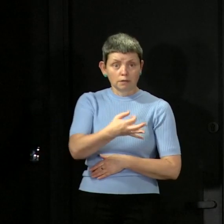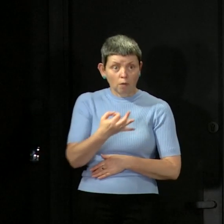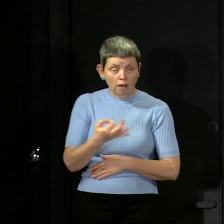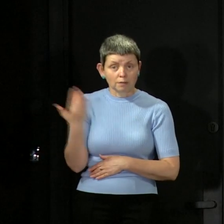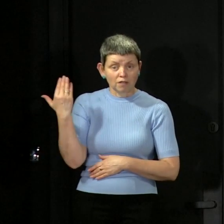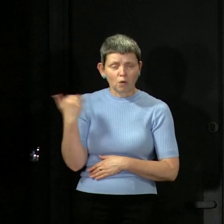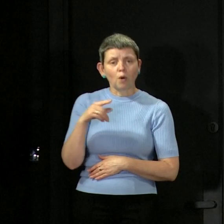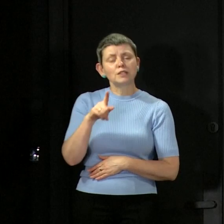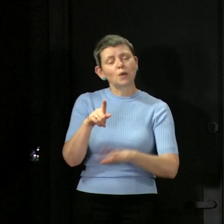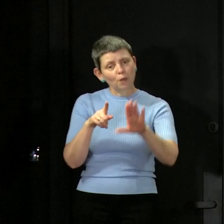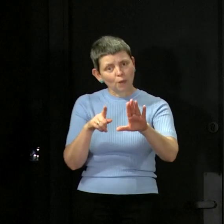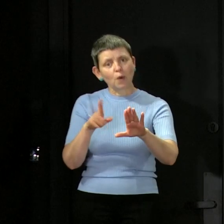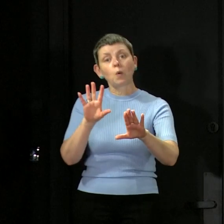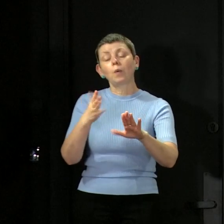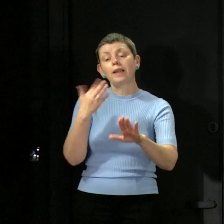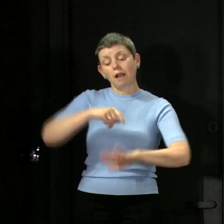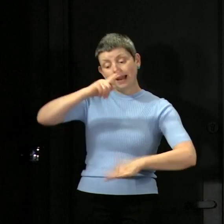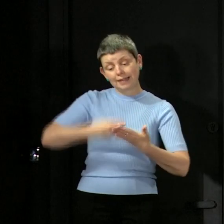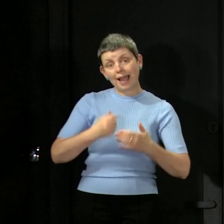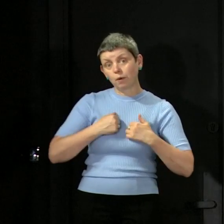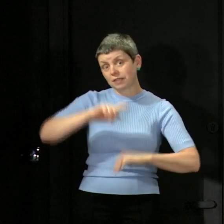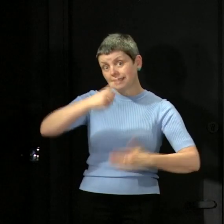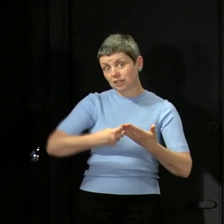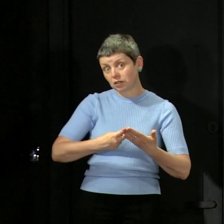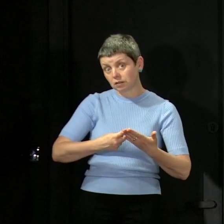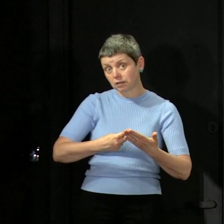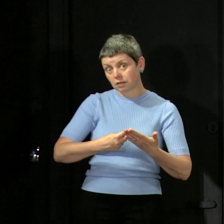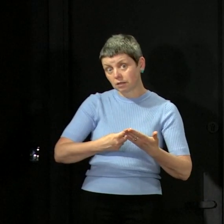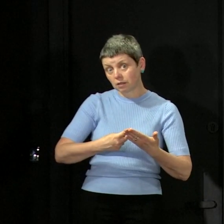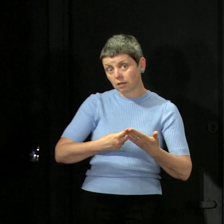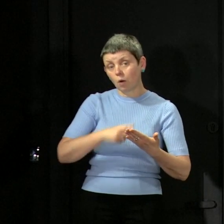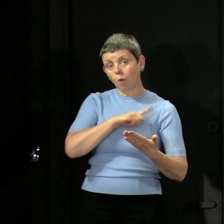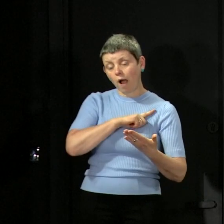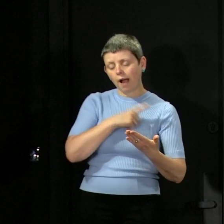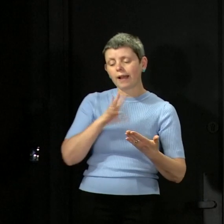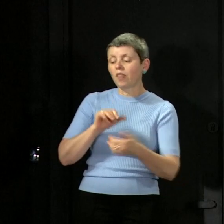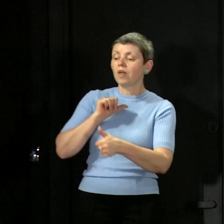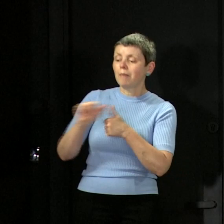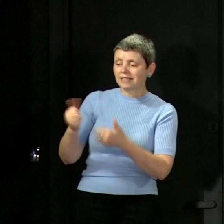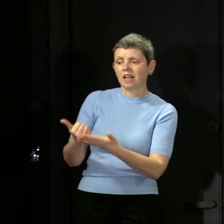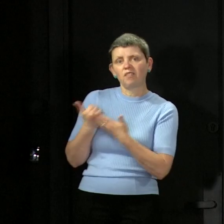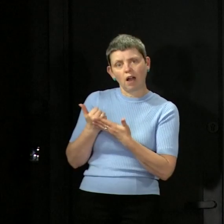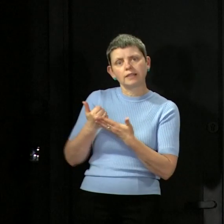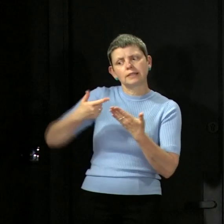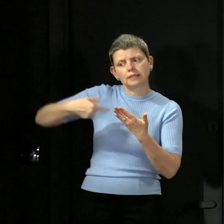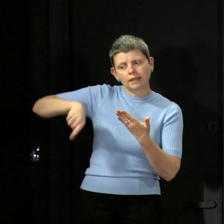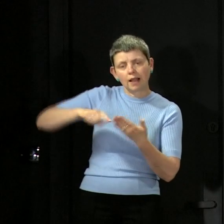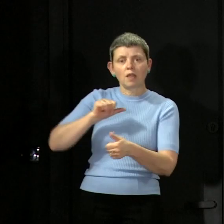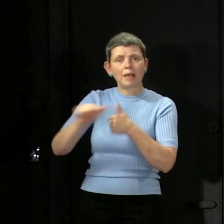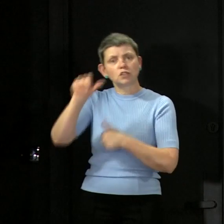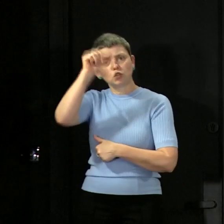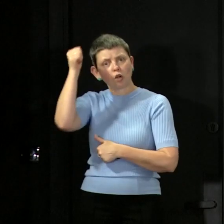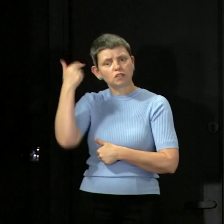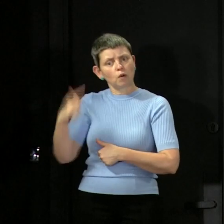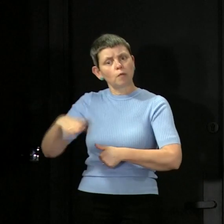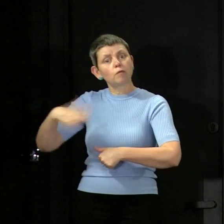to the key point. We take decisions based on the best information we have at the time with the best of intentions. And that is what we will continue